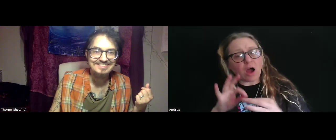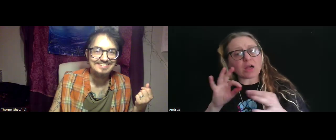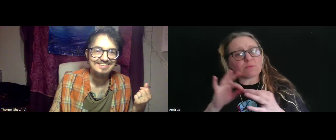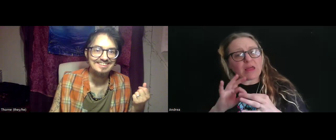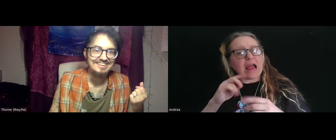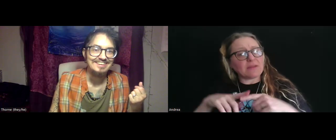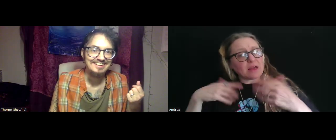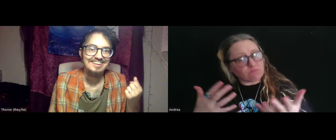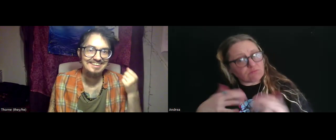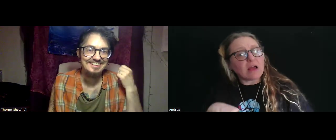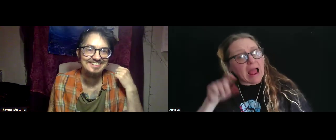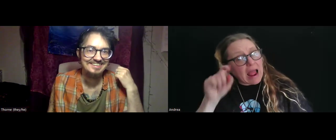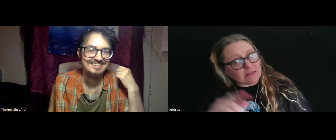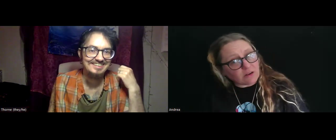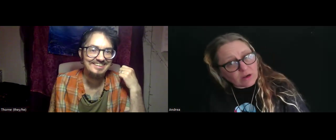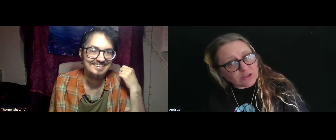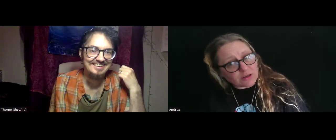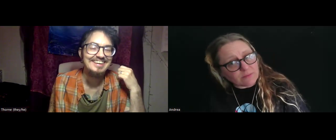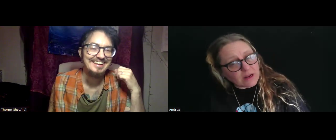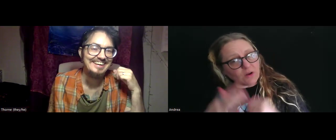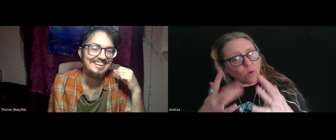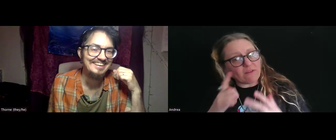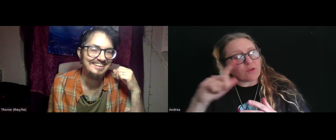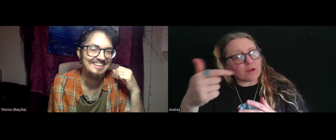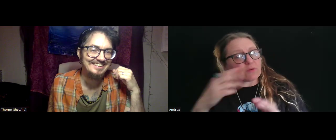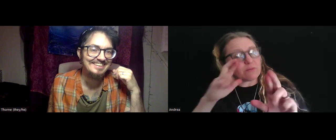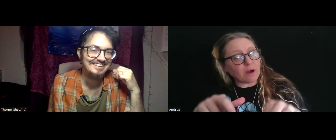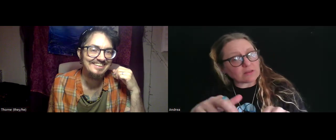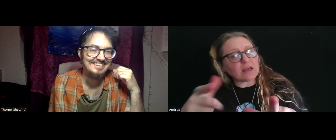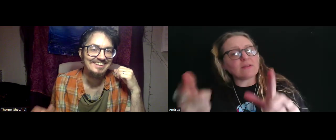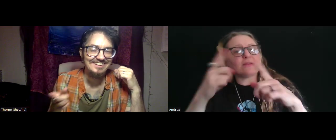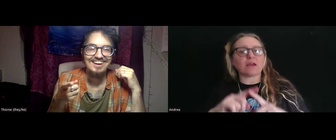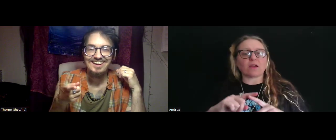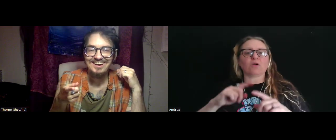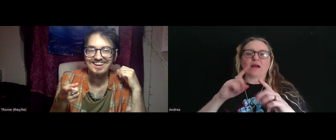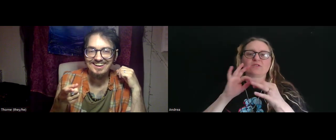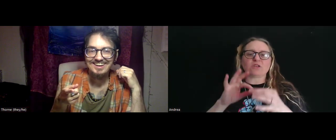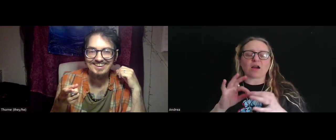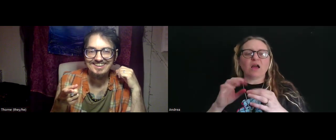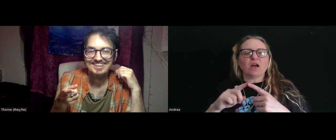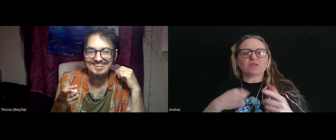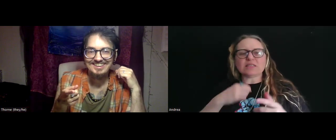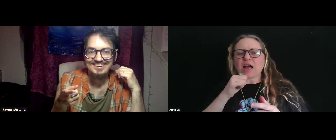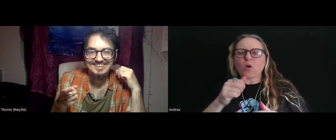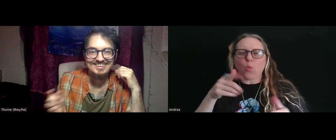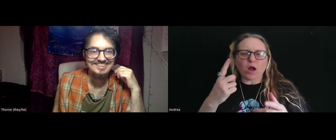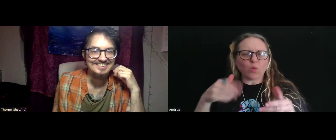talk and then ask a question and then wait for the response and then they go ahead and talk. So it's not a